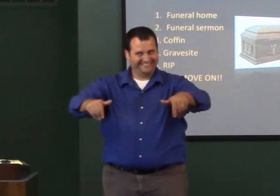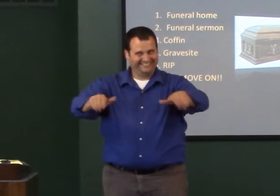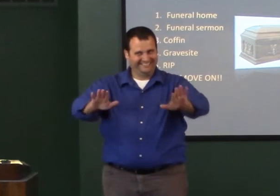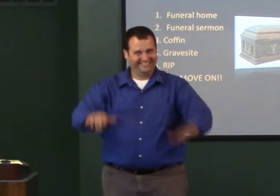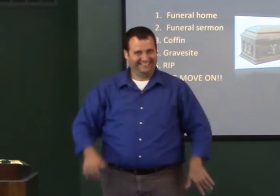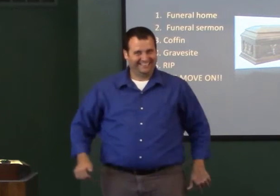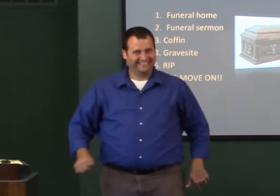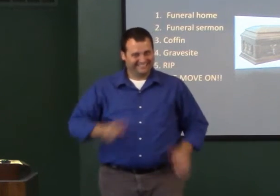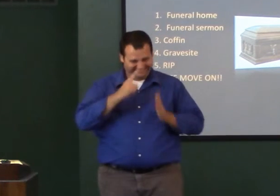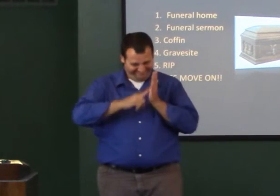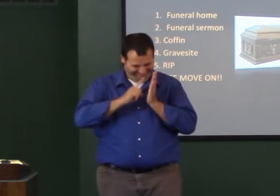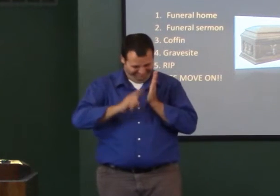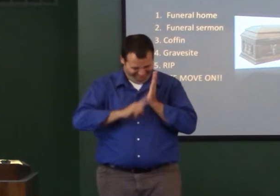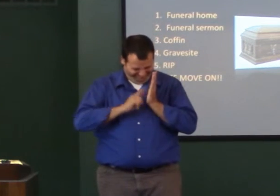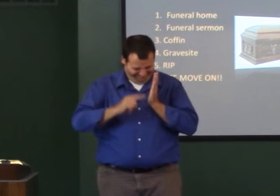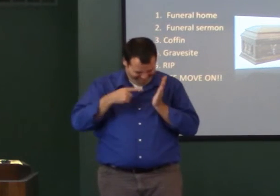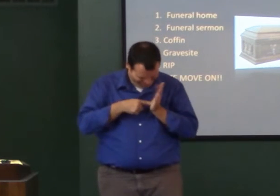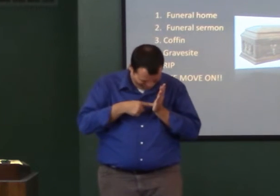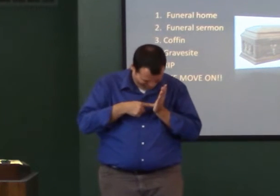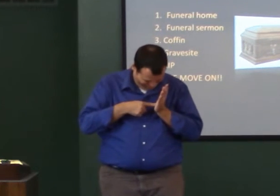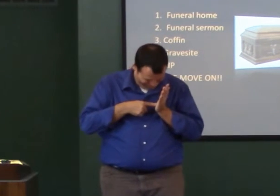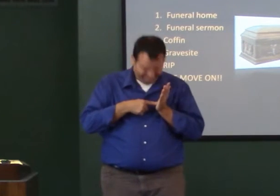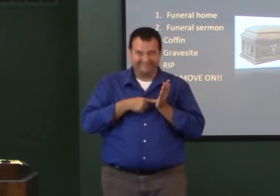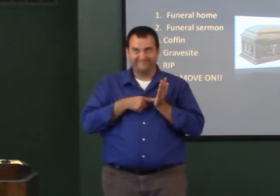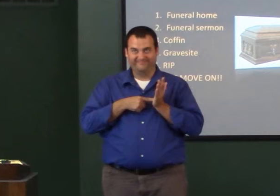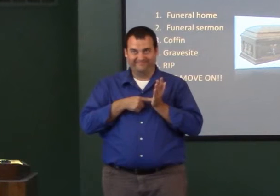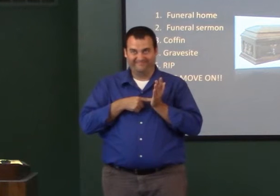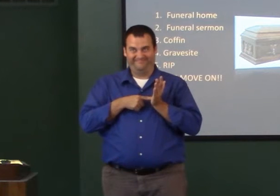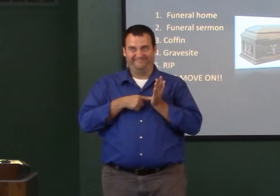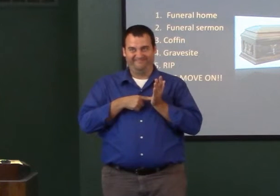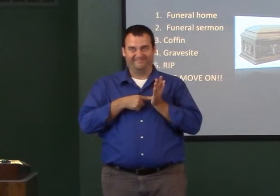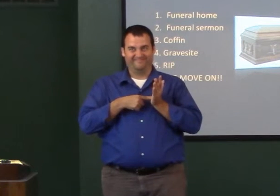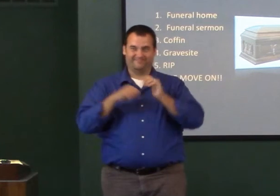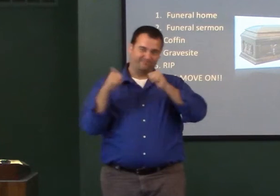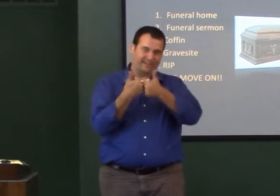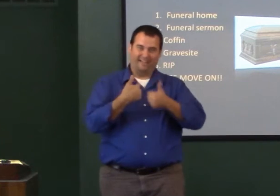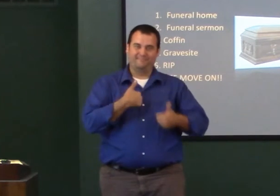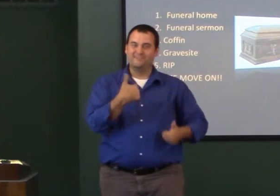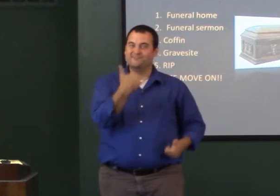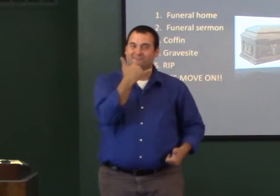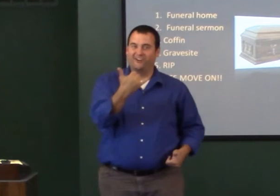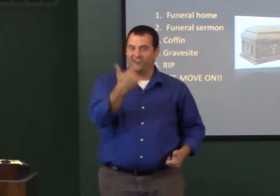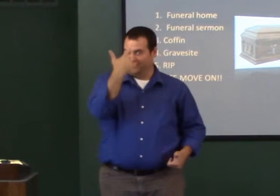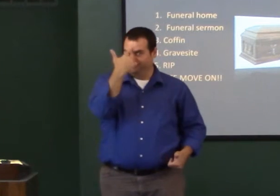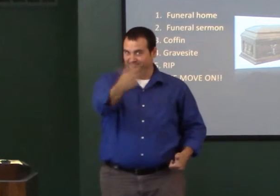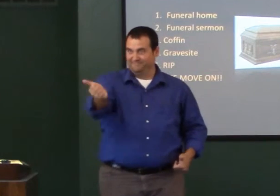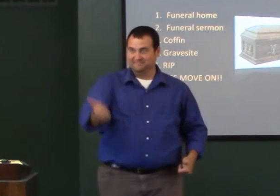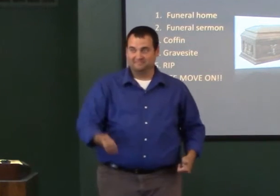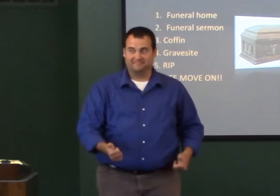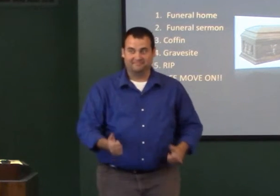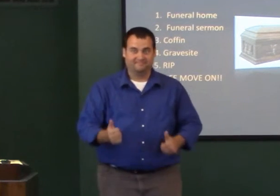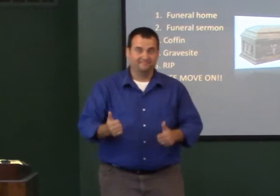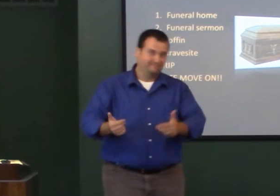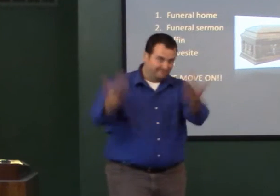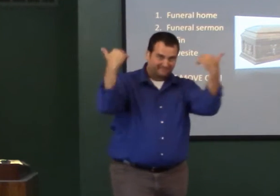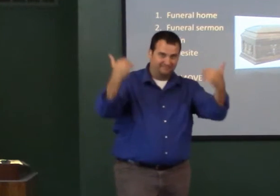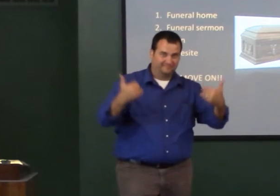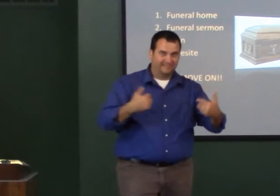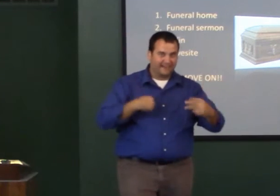So go and do your homework and research and read and challenge me wrong. You